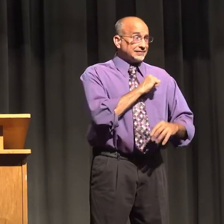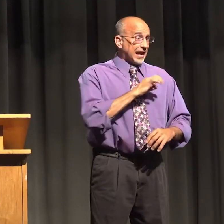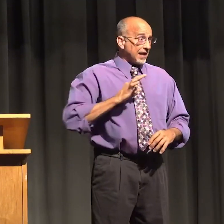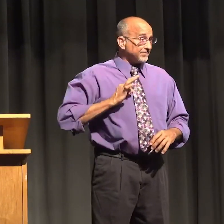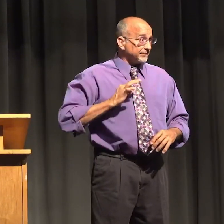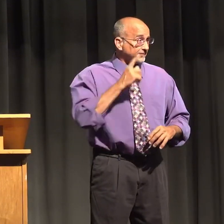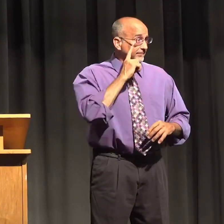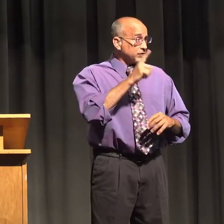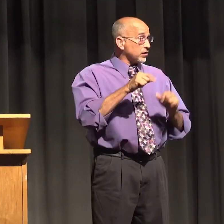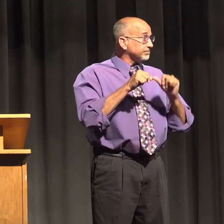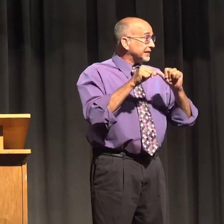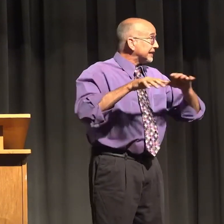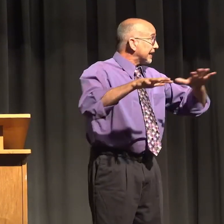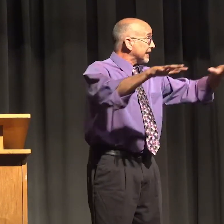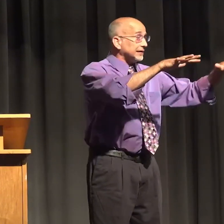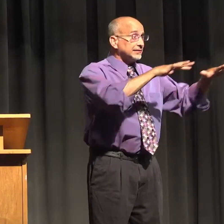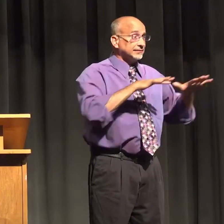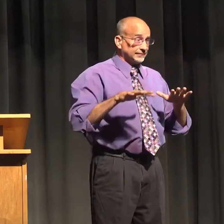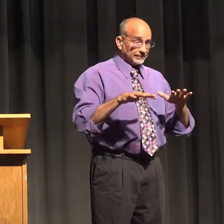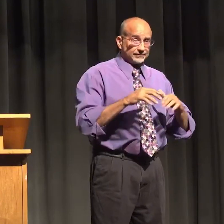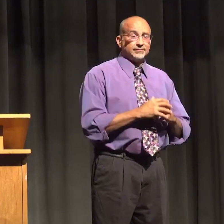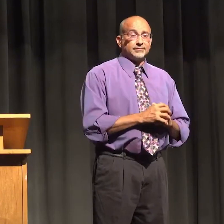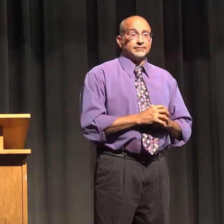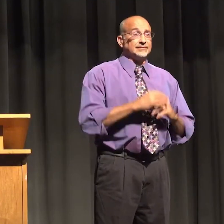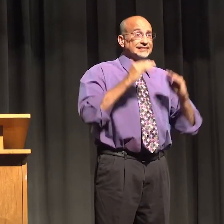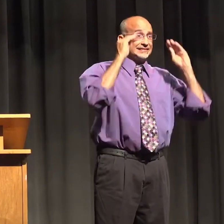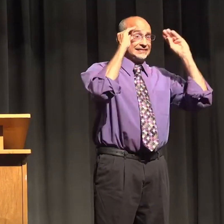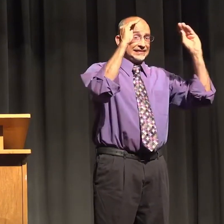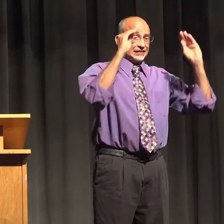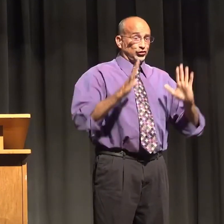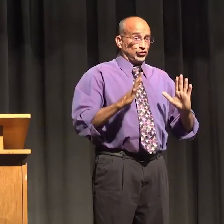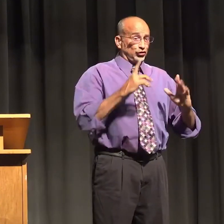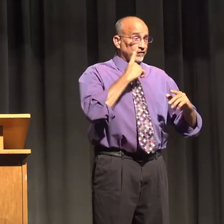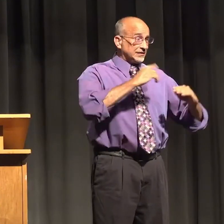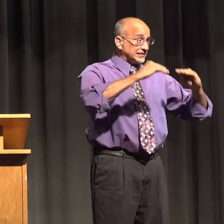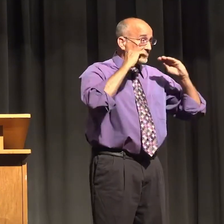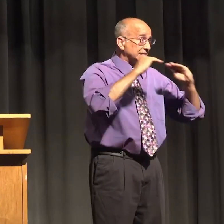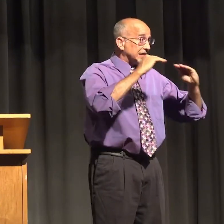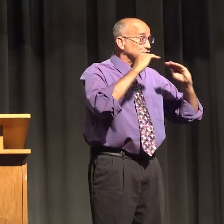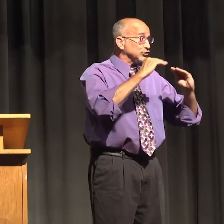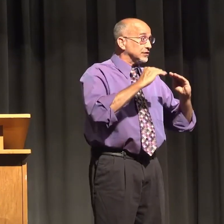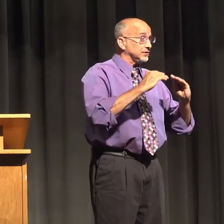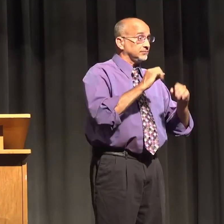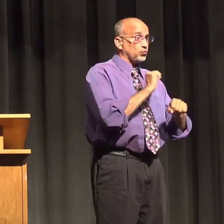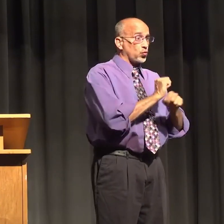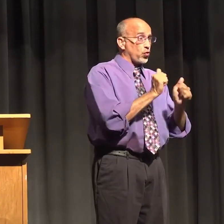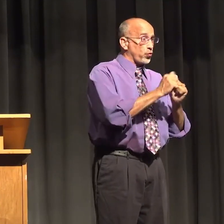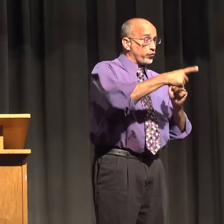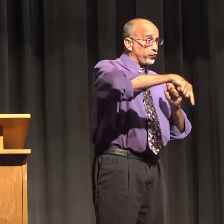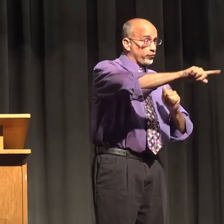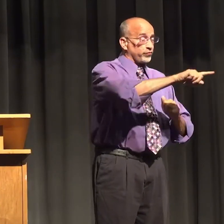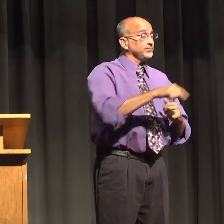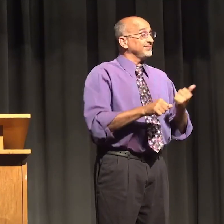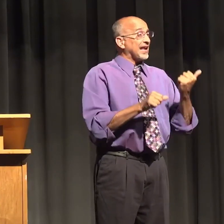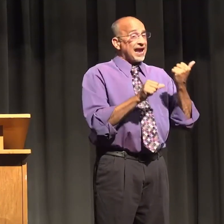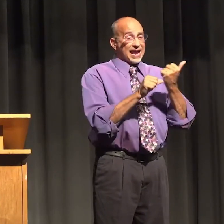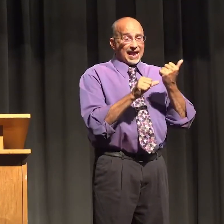Now, maintenance staff, for your continued fixing and taking care of everything. The teachers, for educating these